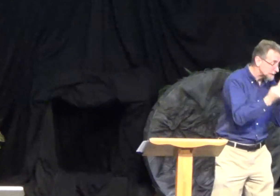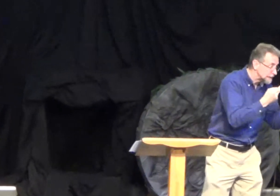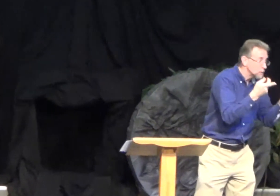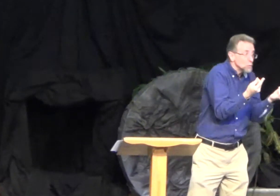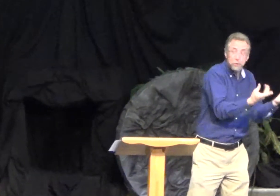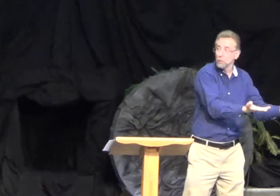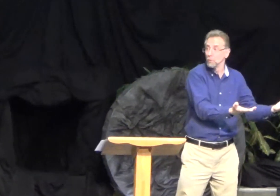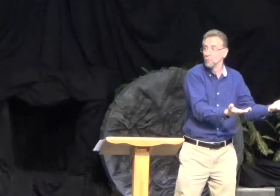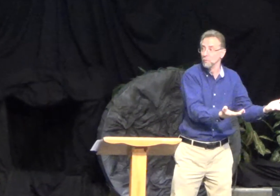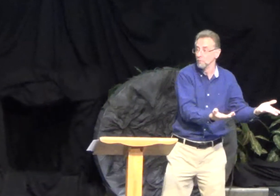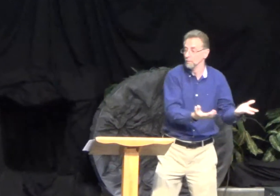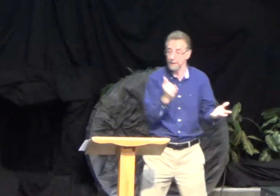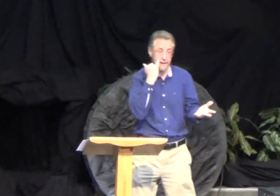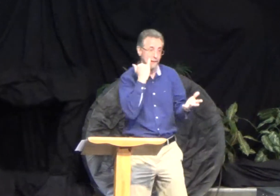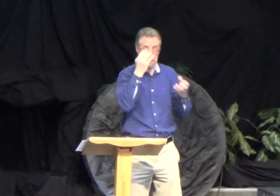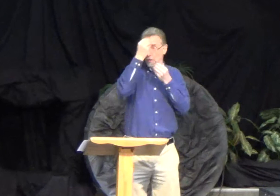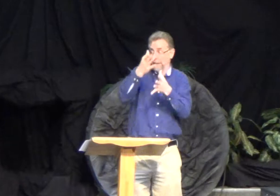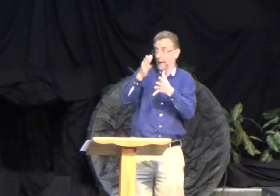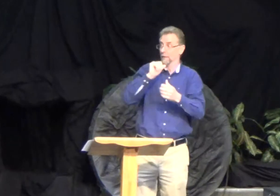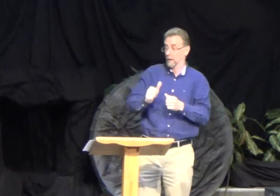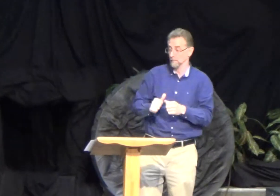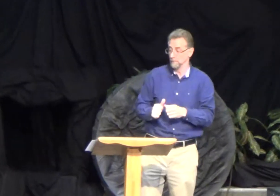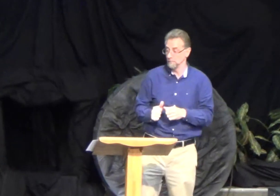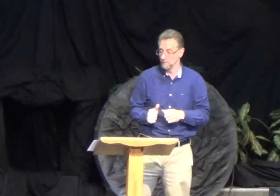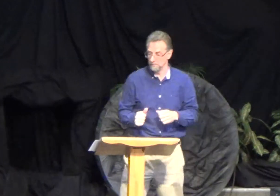wanted them to see be faithful in what they did, if they were people.